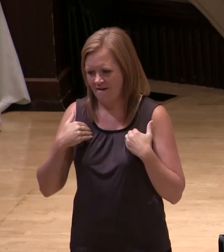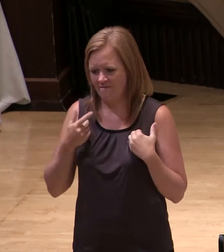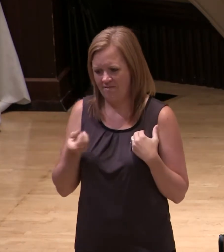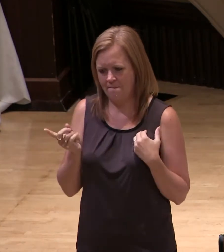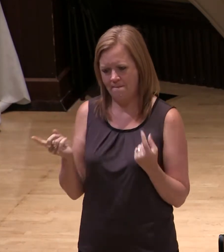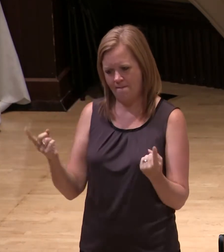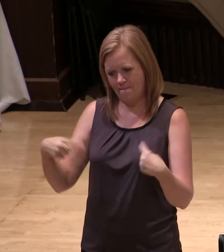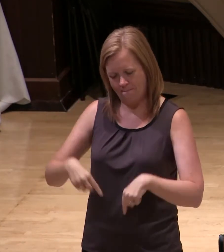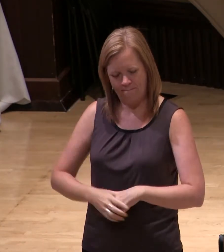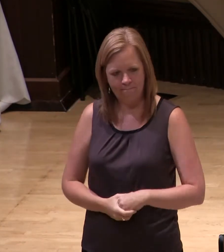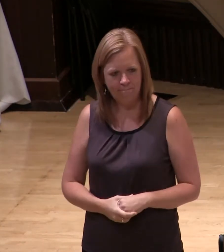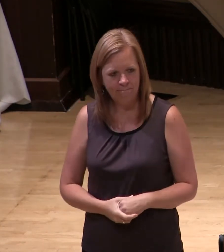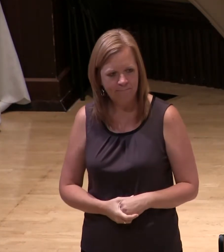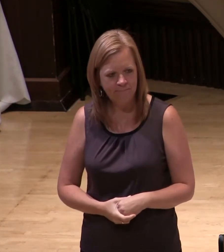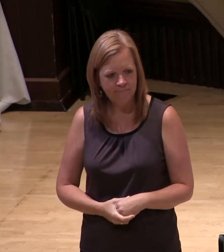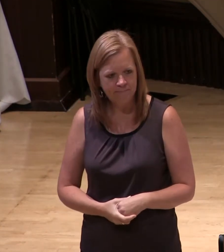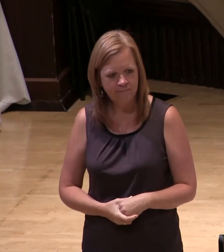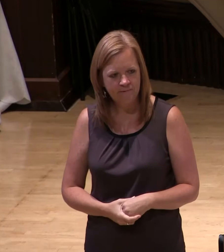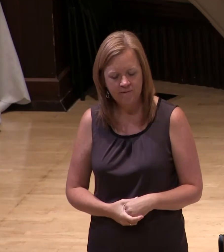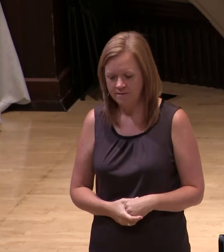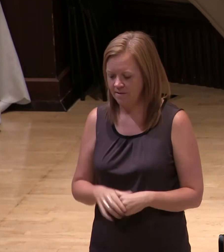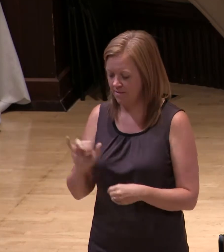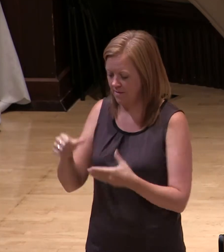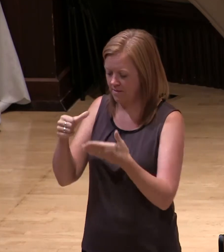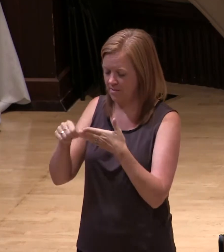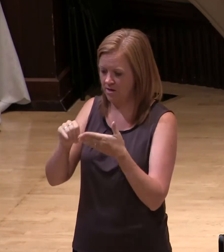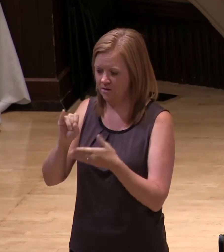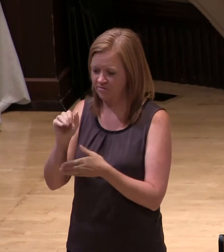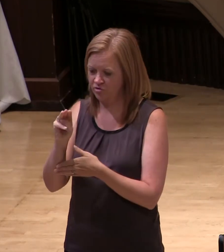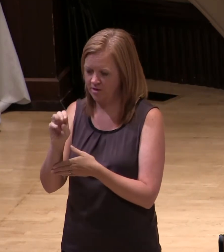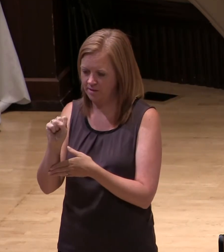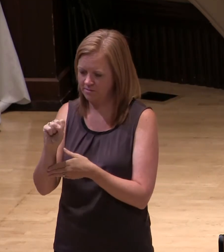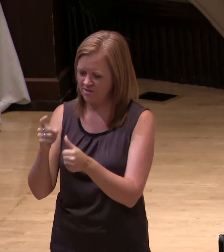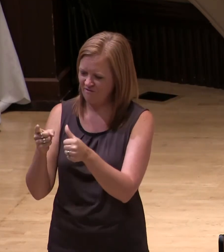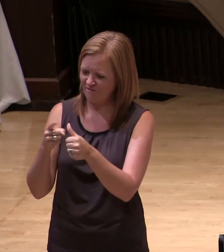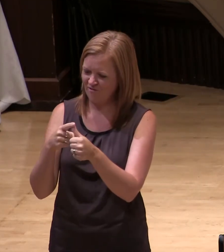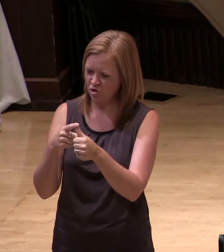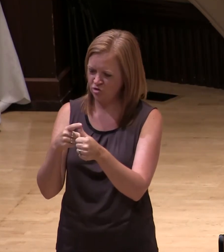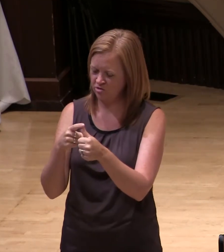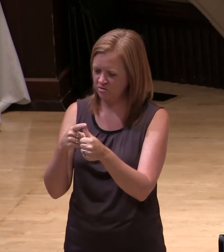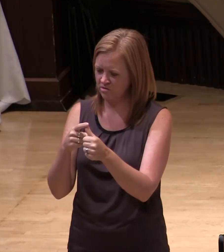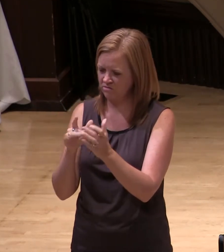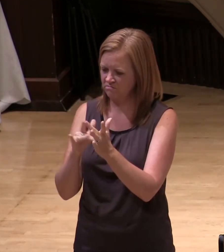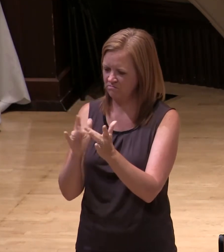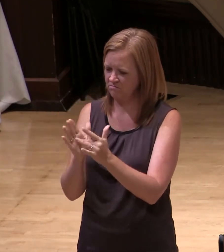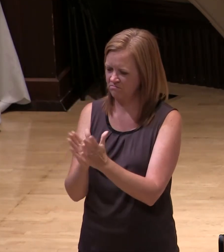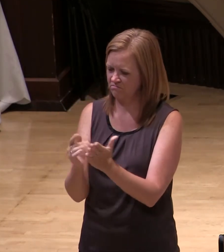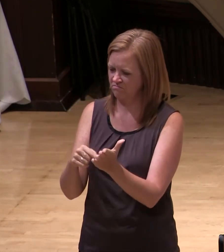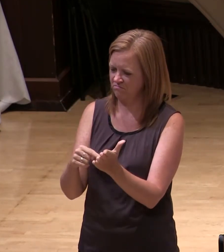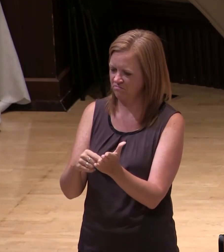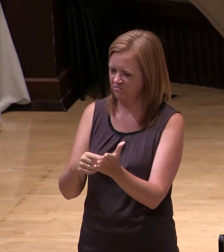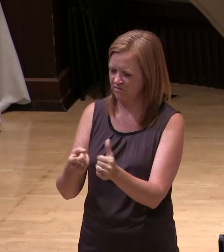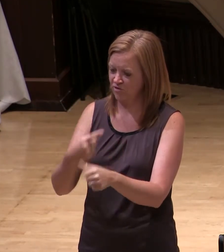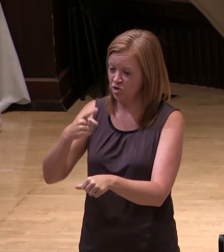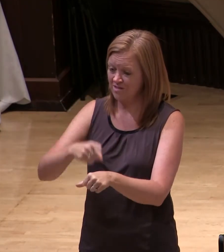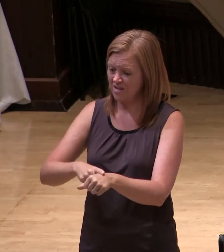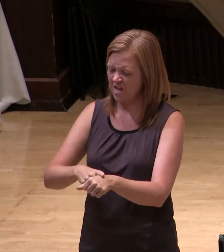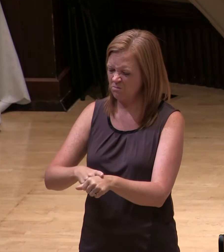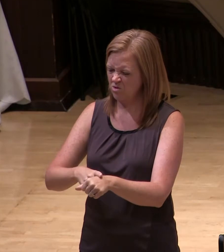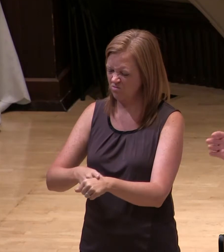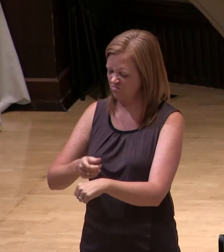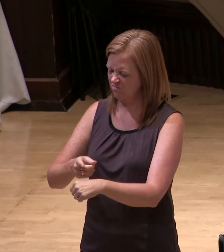Homes. The letter of James is the first scripture to condemn profiling. Profiling. That